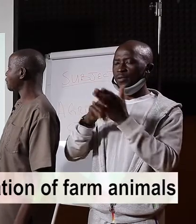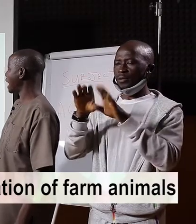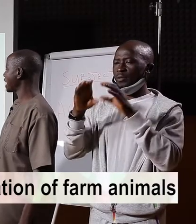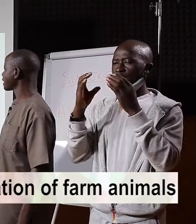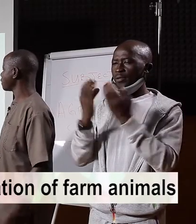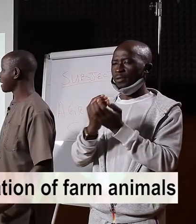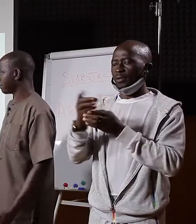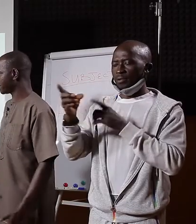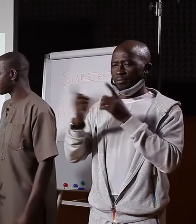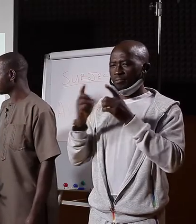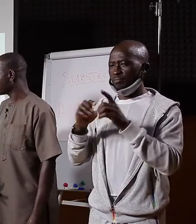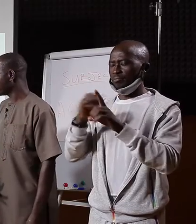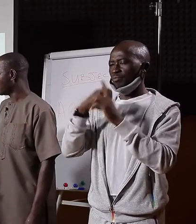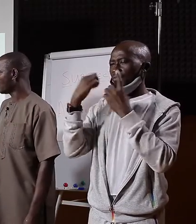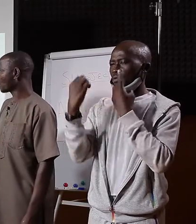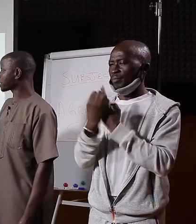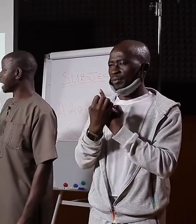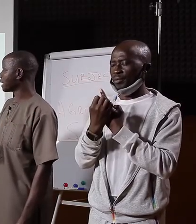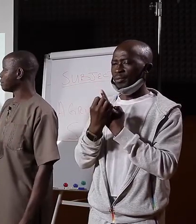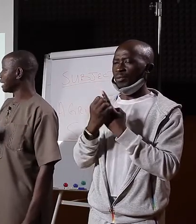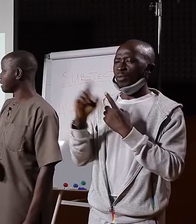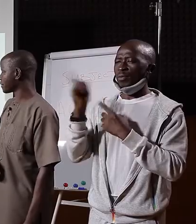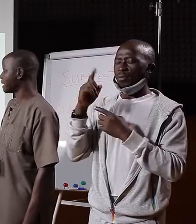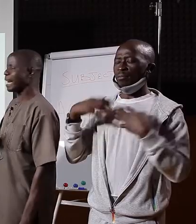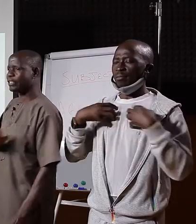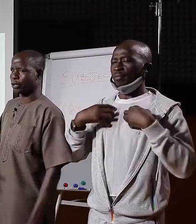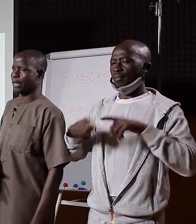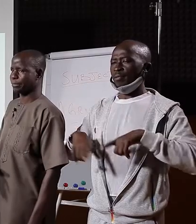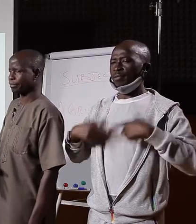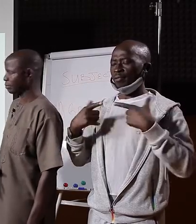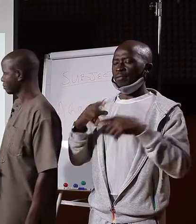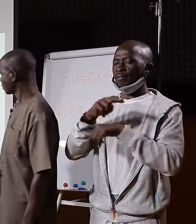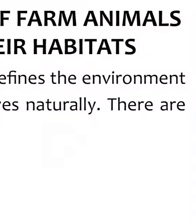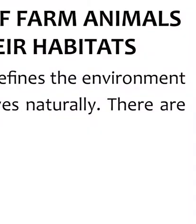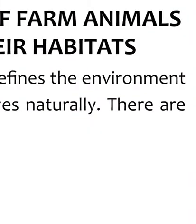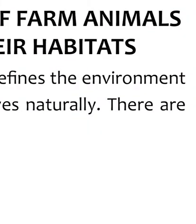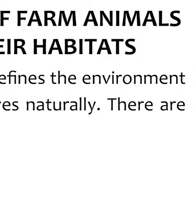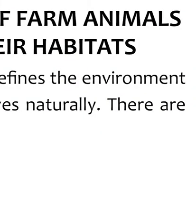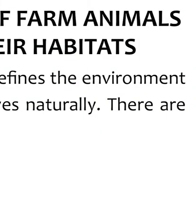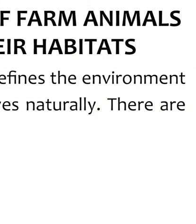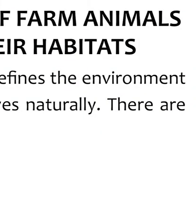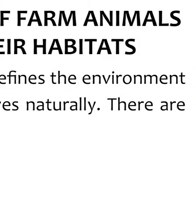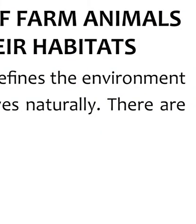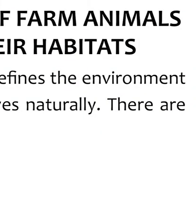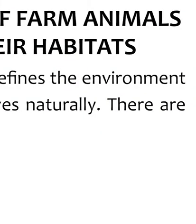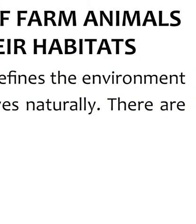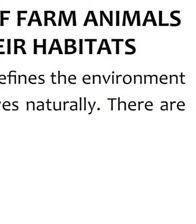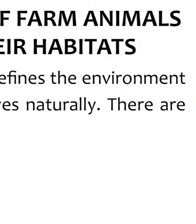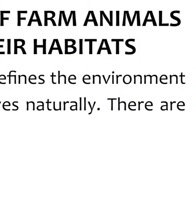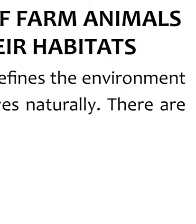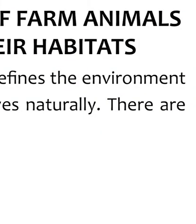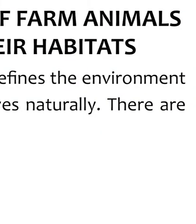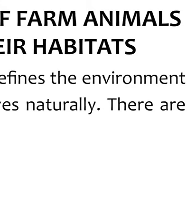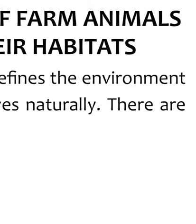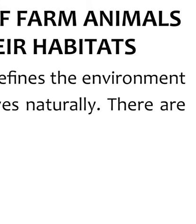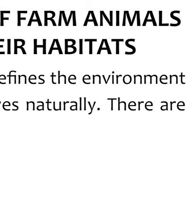classification defines the environment in which the animal lives naturally. There are two types